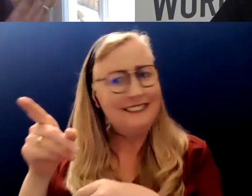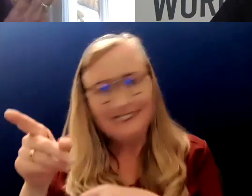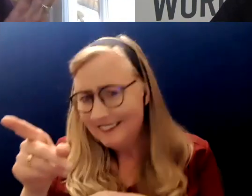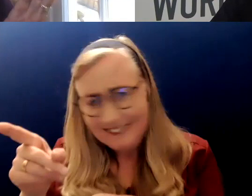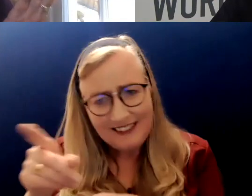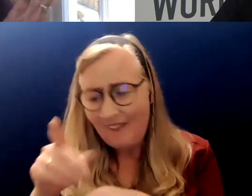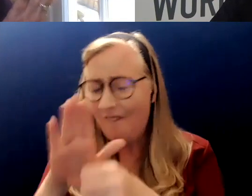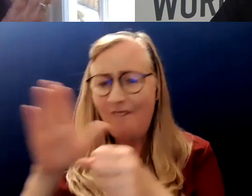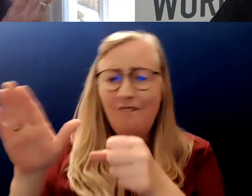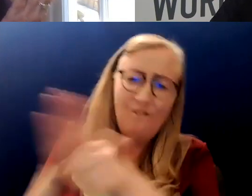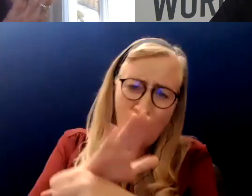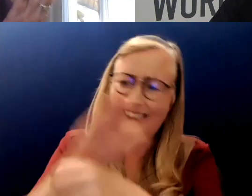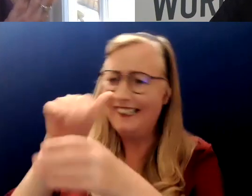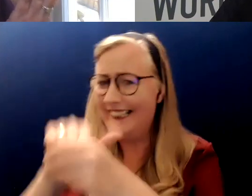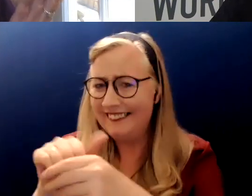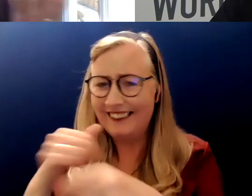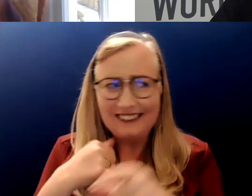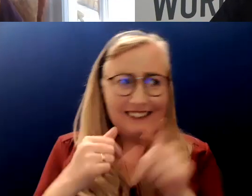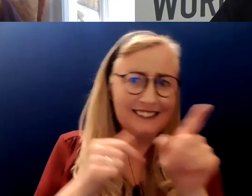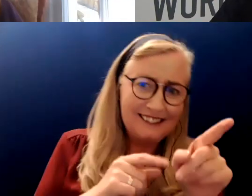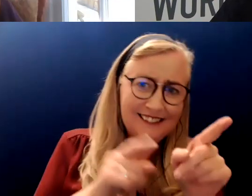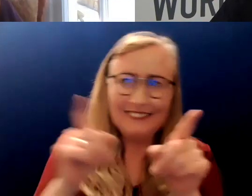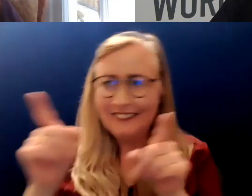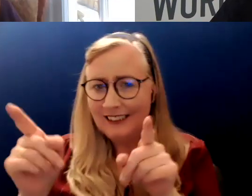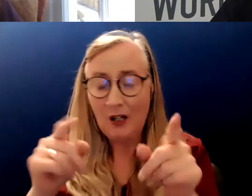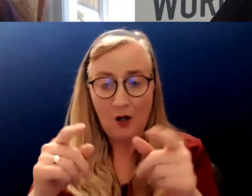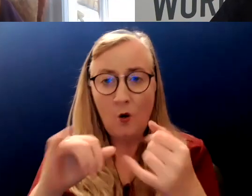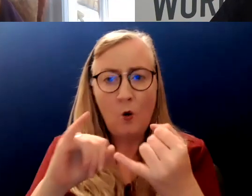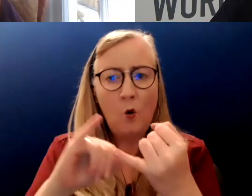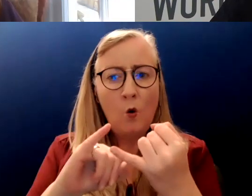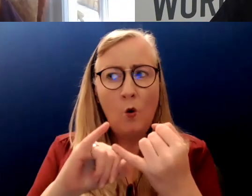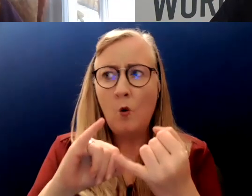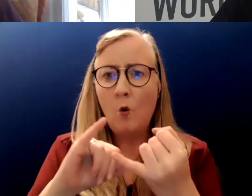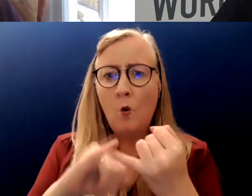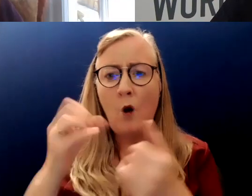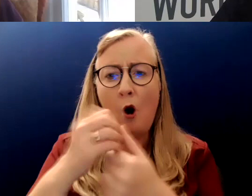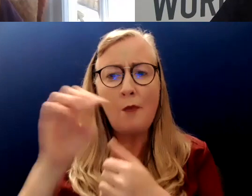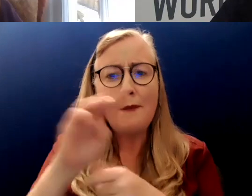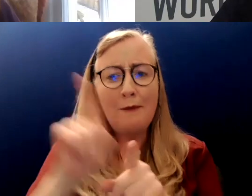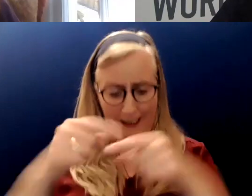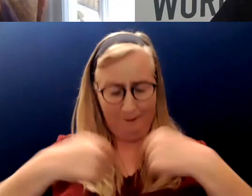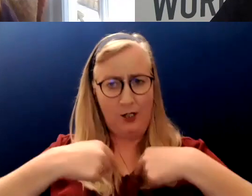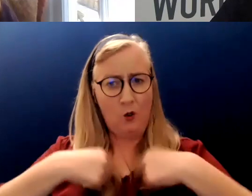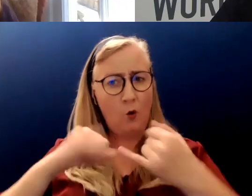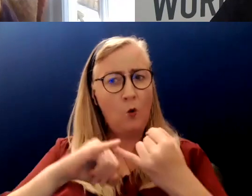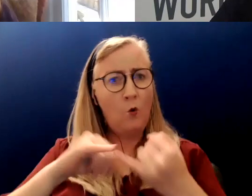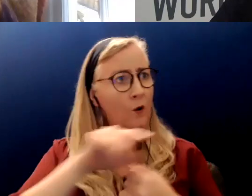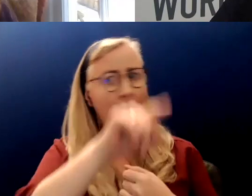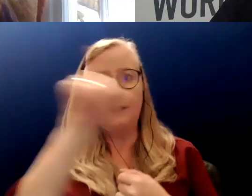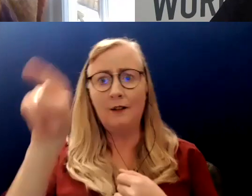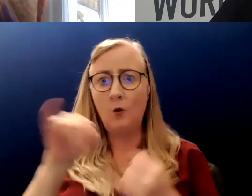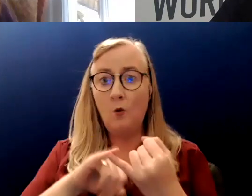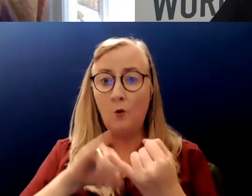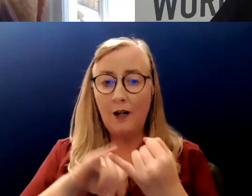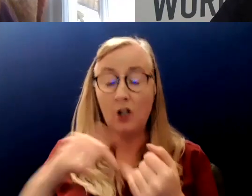fully immersed, where are the people like me? Who are they? And so I